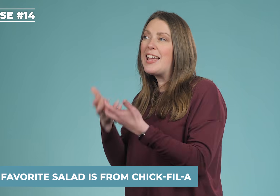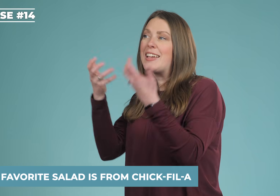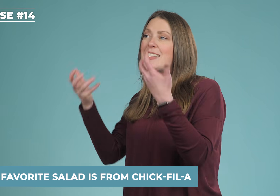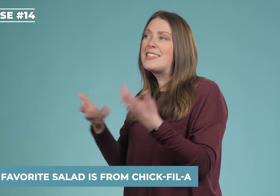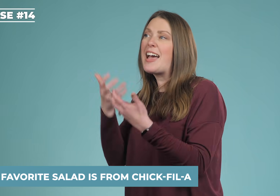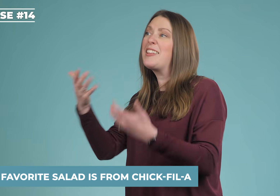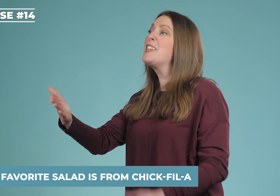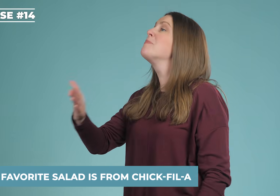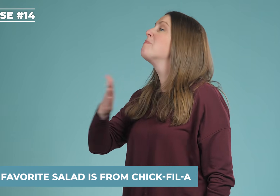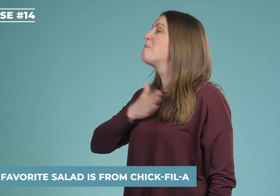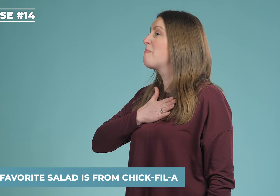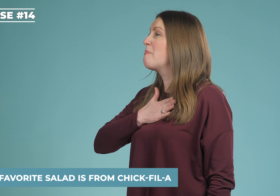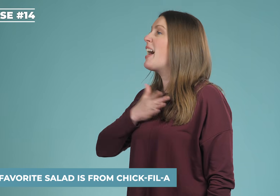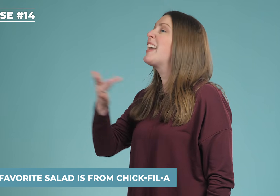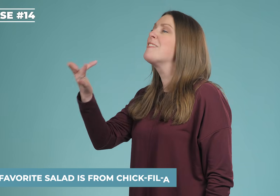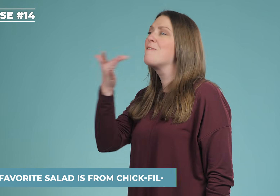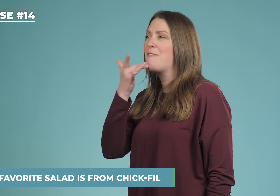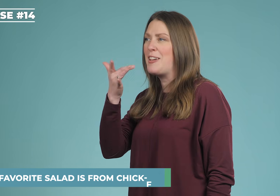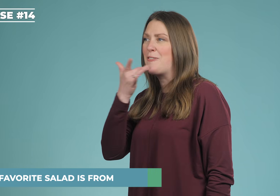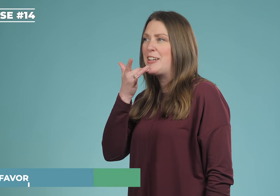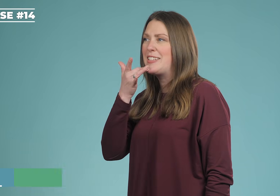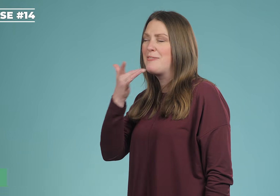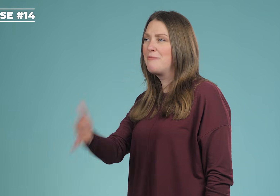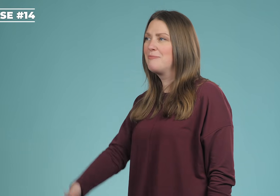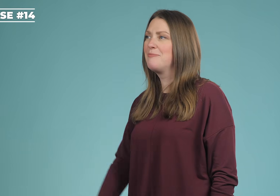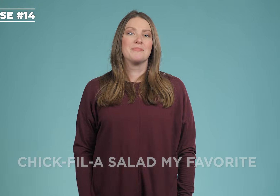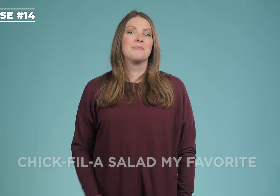Chick-Fil-A salad, my favorite.